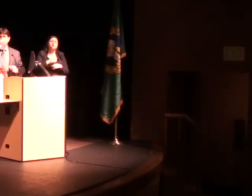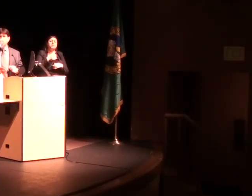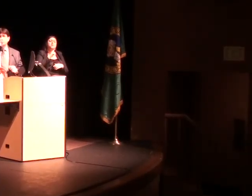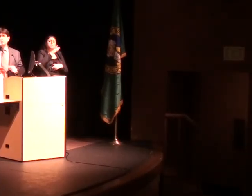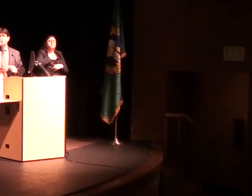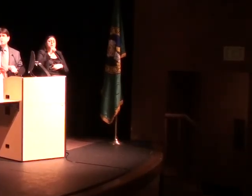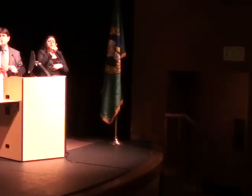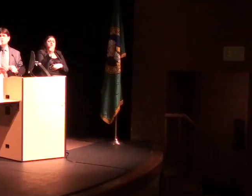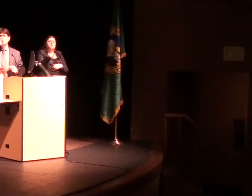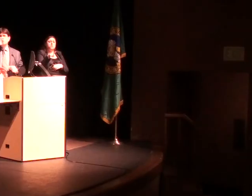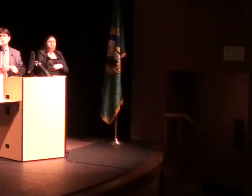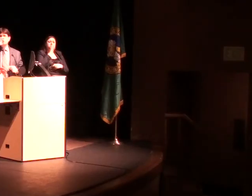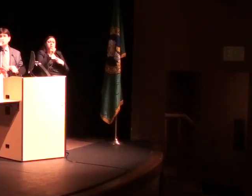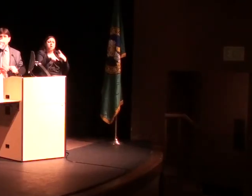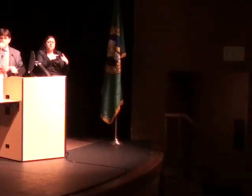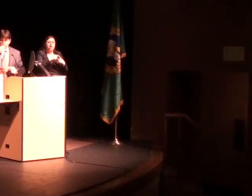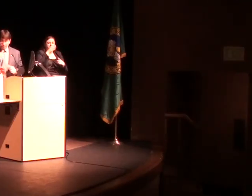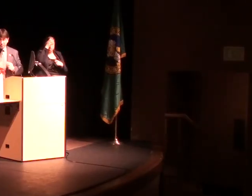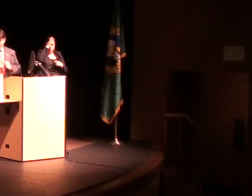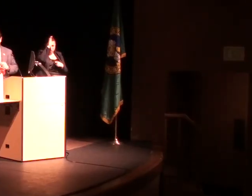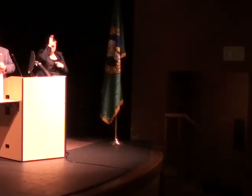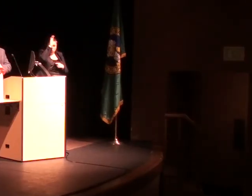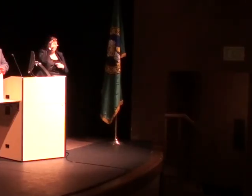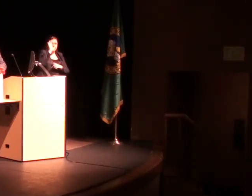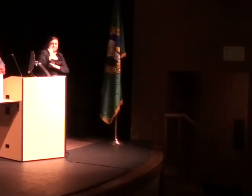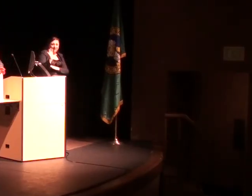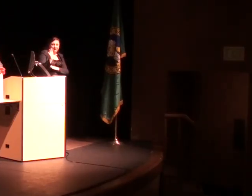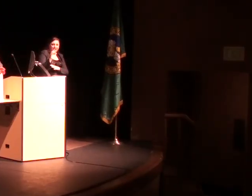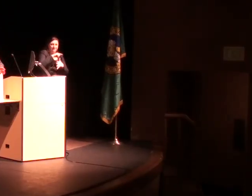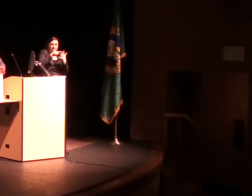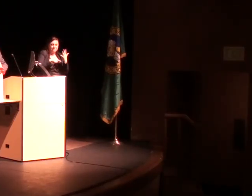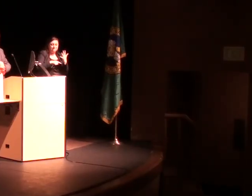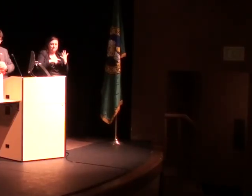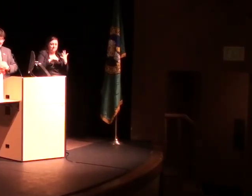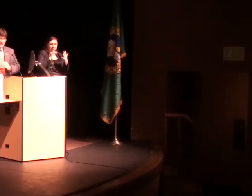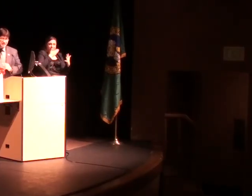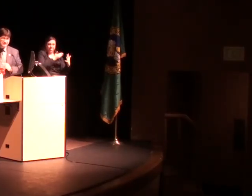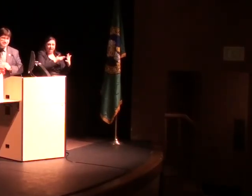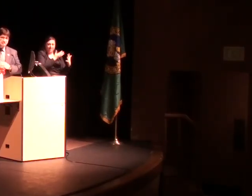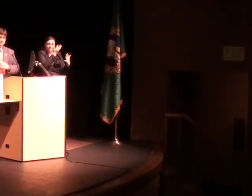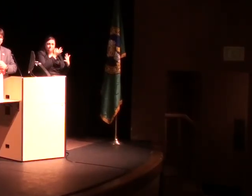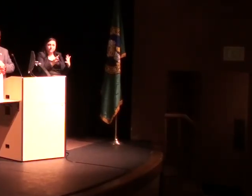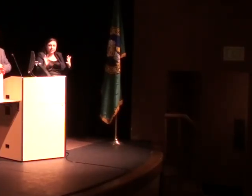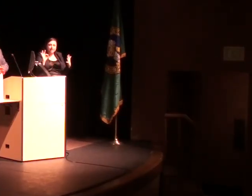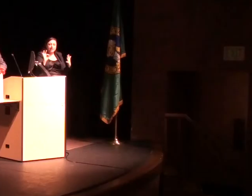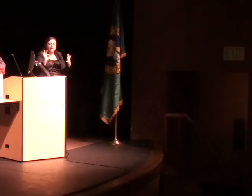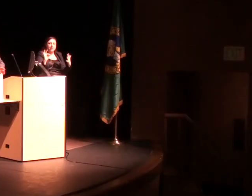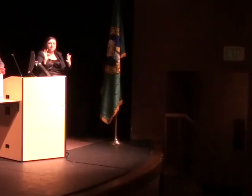about the Cuban Five, they're being freed, and what